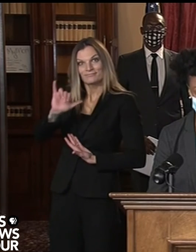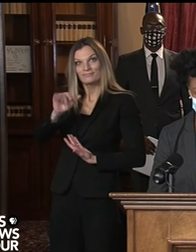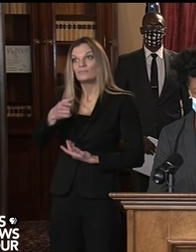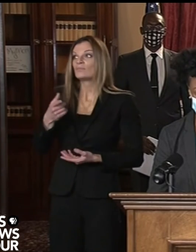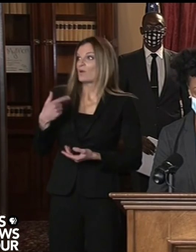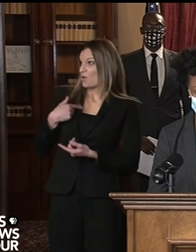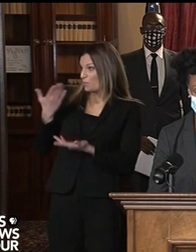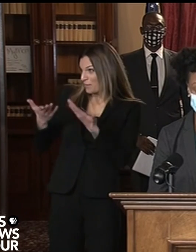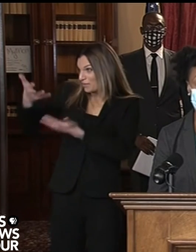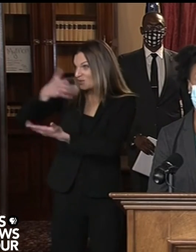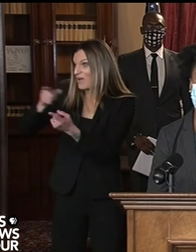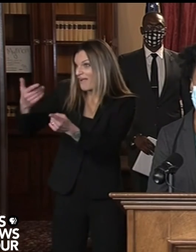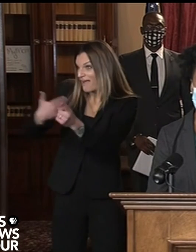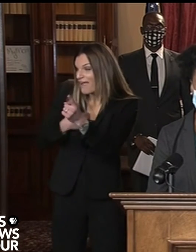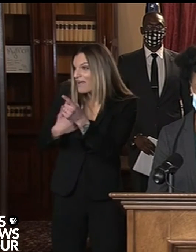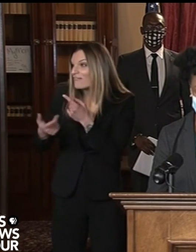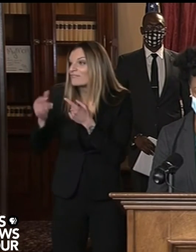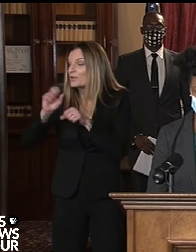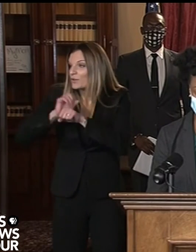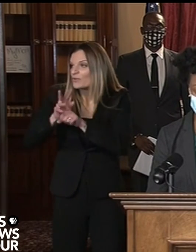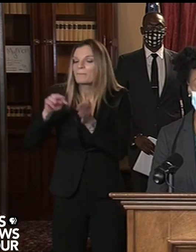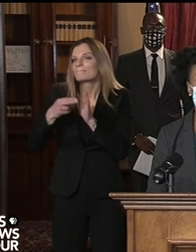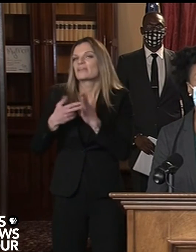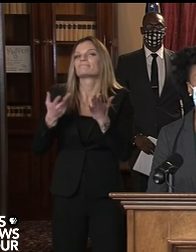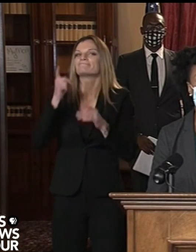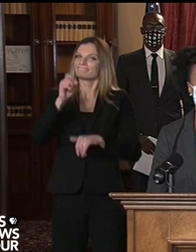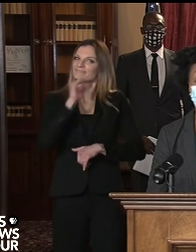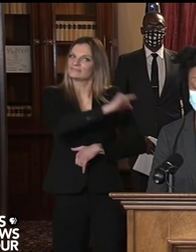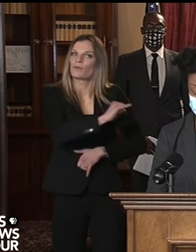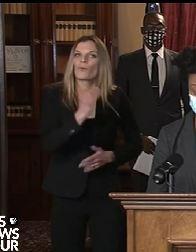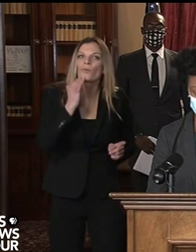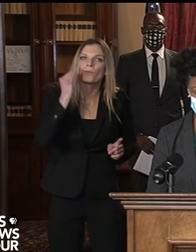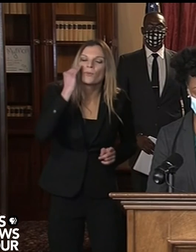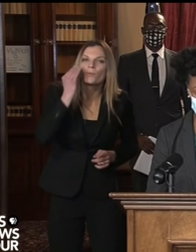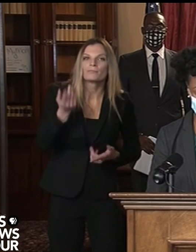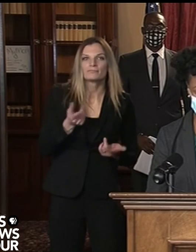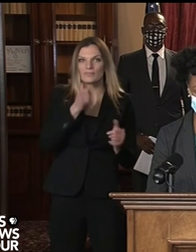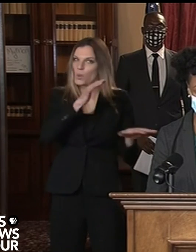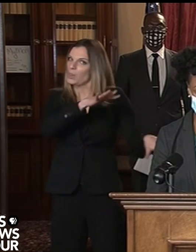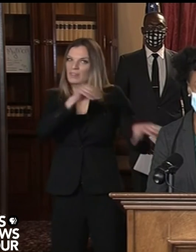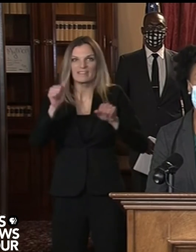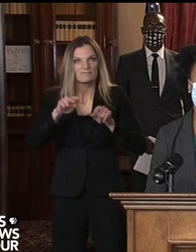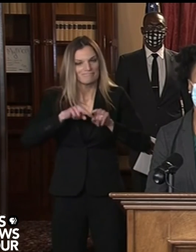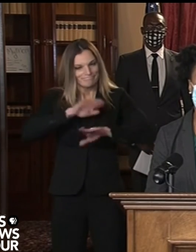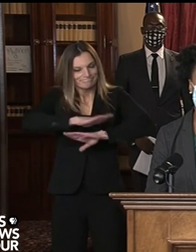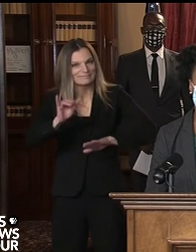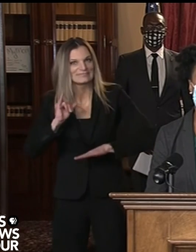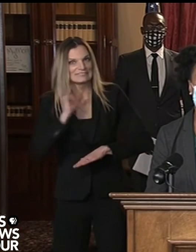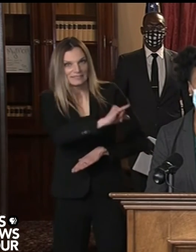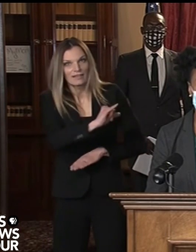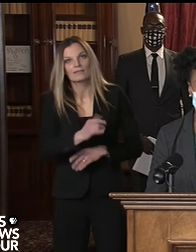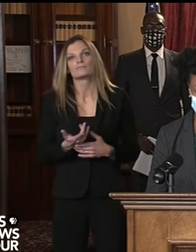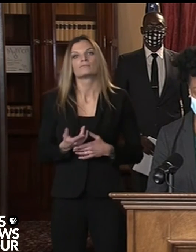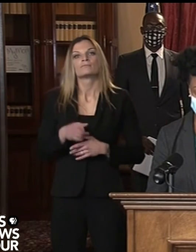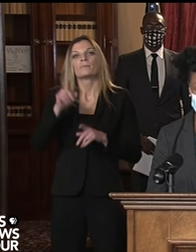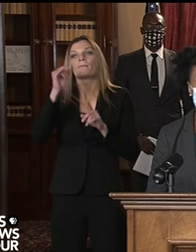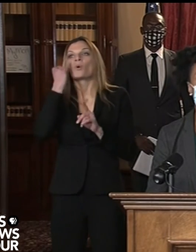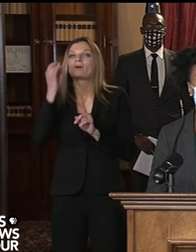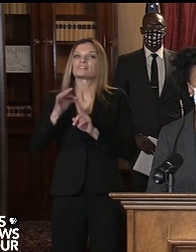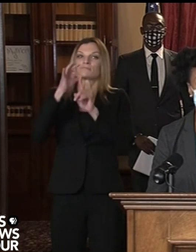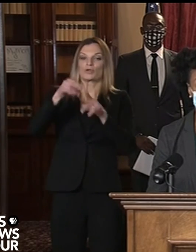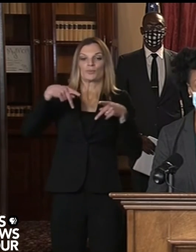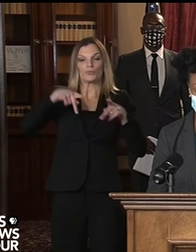you are supposed to. This means no contacts, and for most people, not leaving your house at all, unless you have special